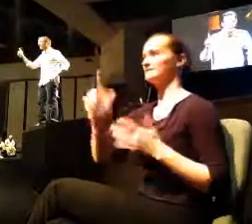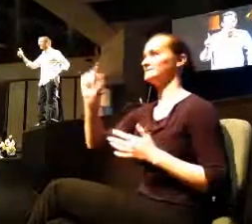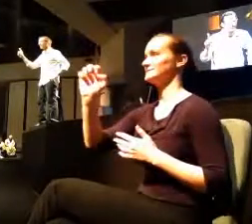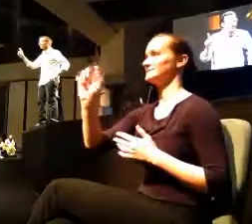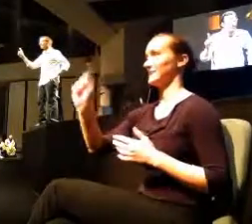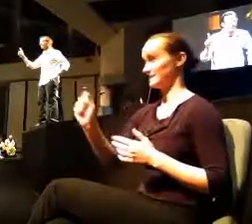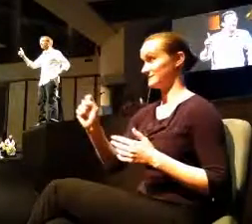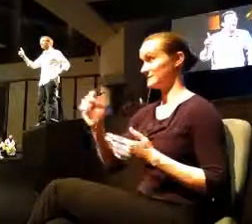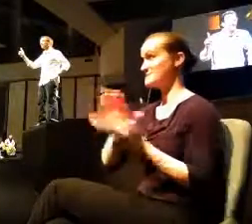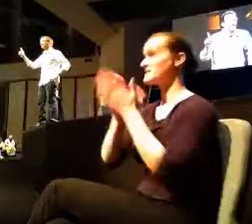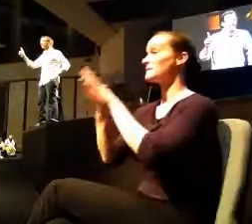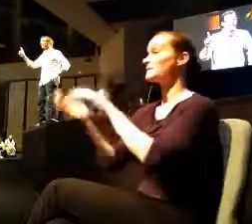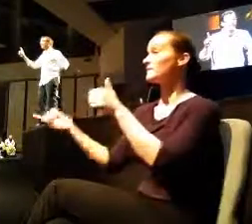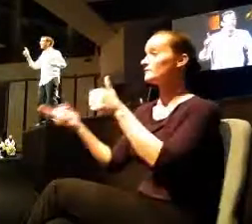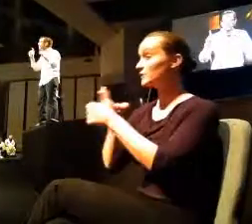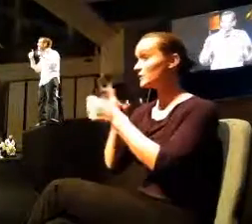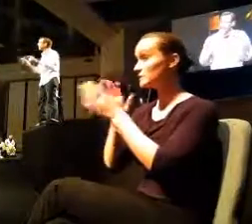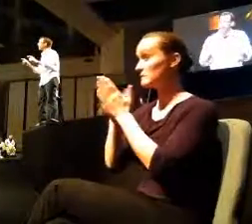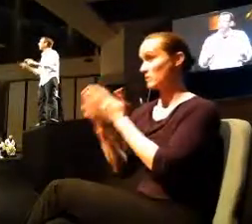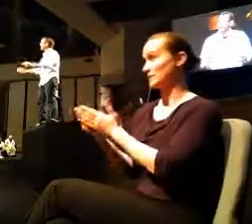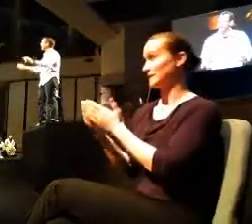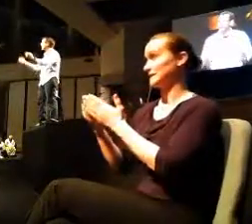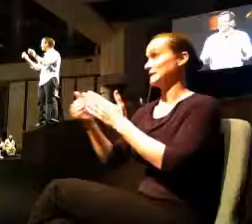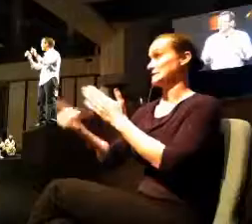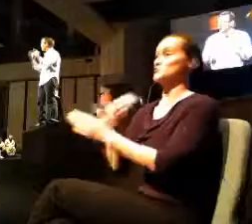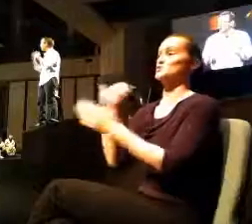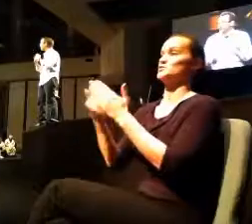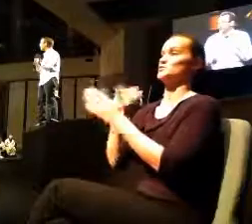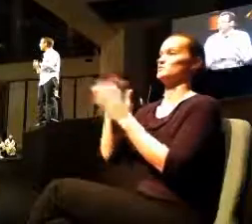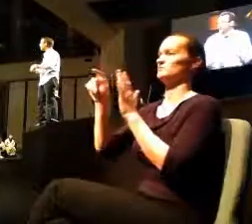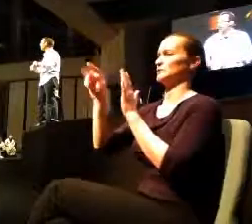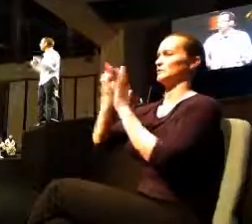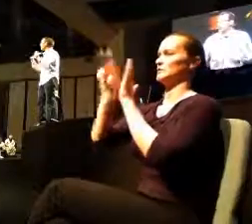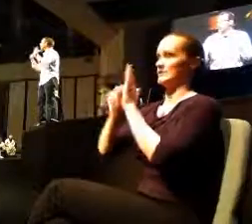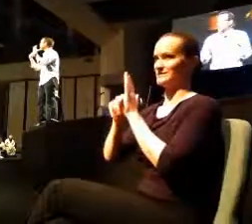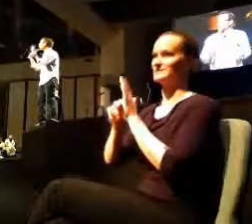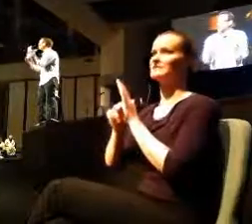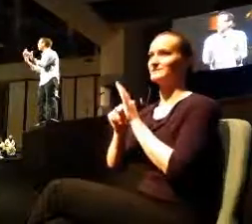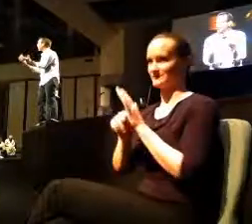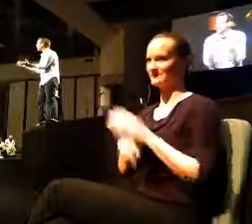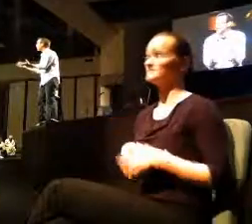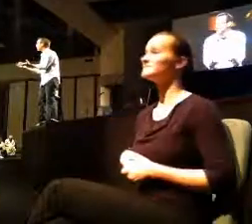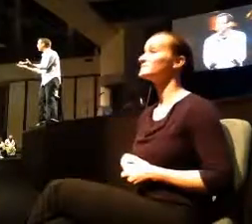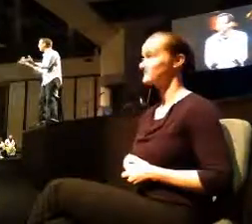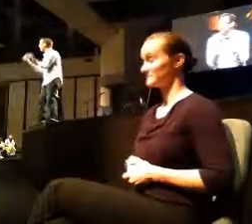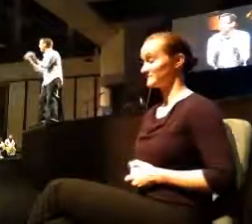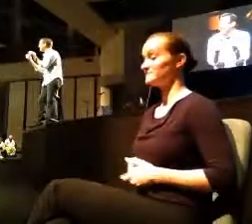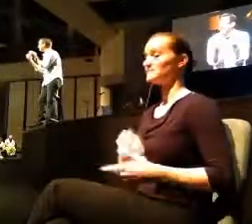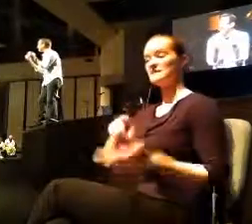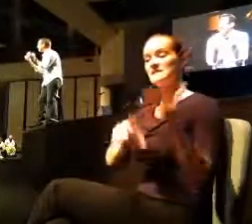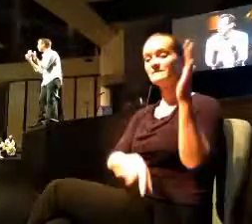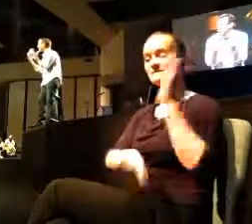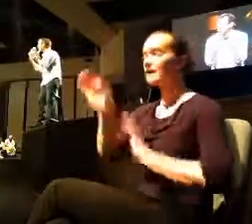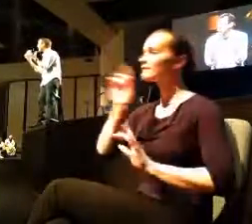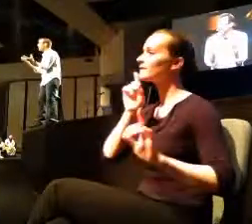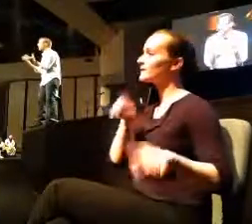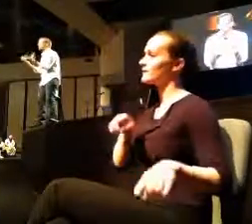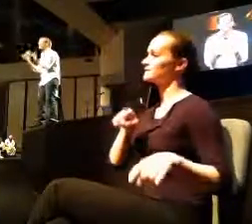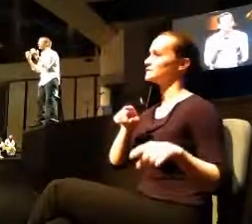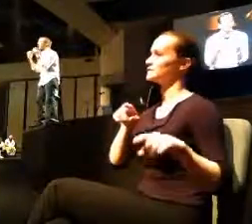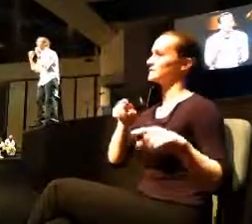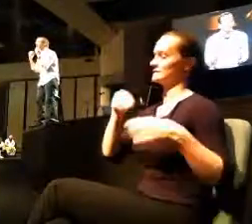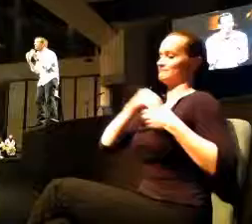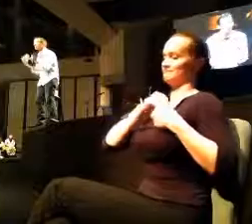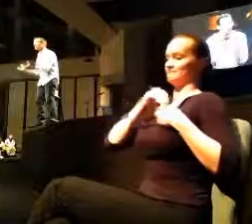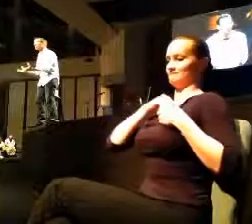New Testament. And he found that answer for his soul in just who Christ was as a person who came into